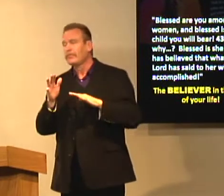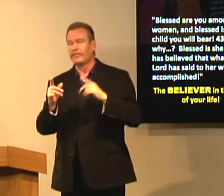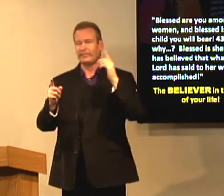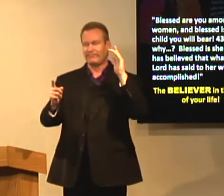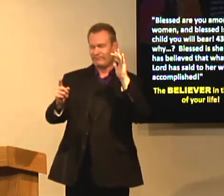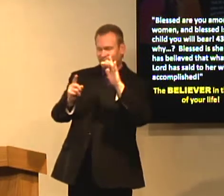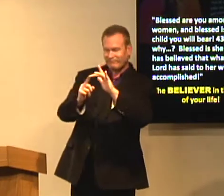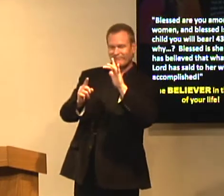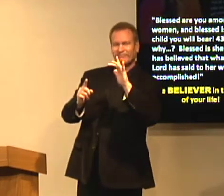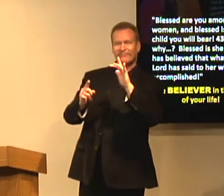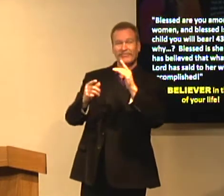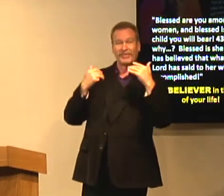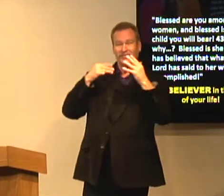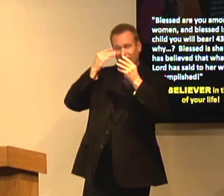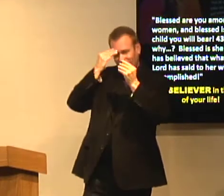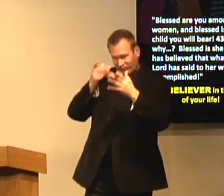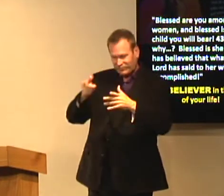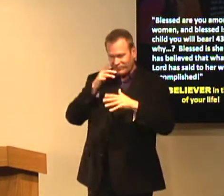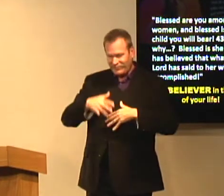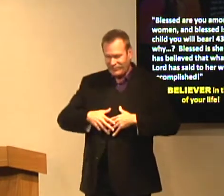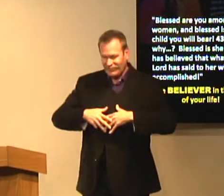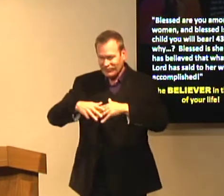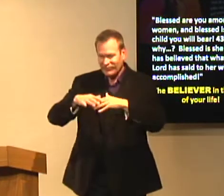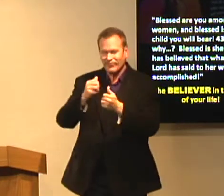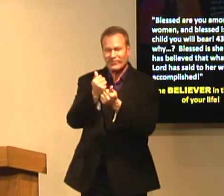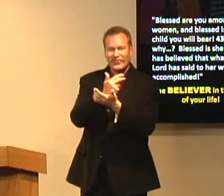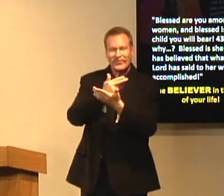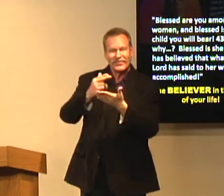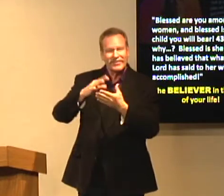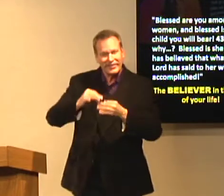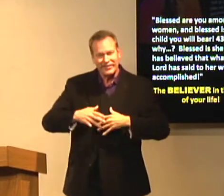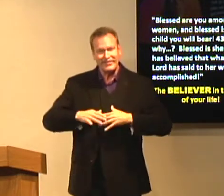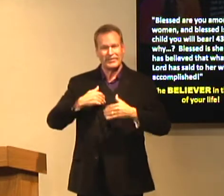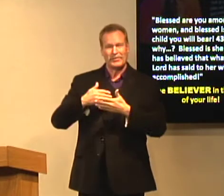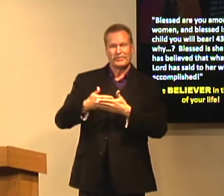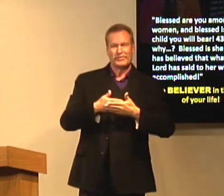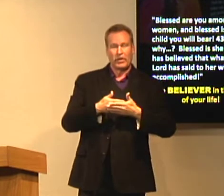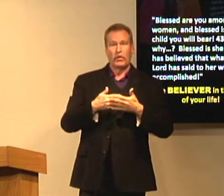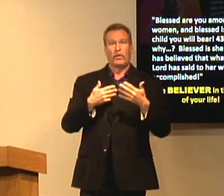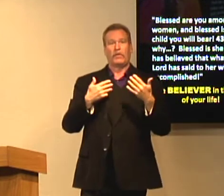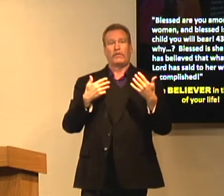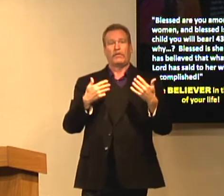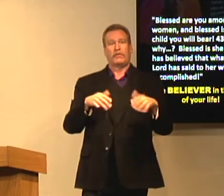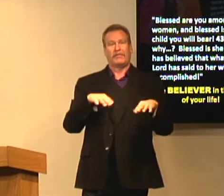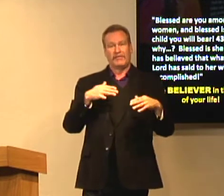She was innocent. She was young. Until the angel came and told her that she would bear a child.